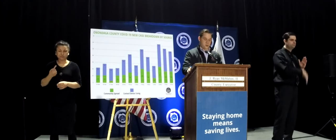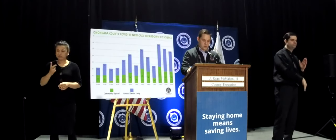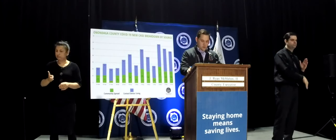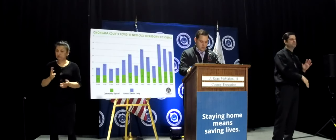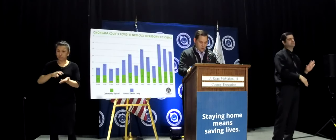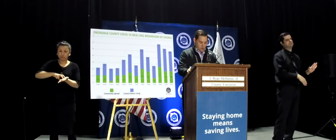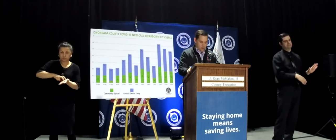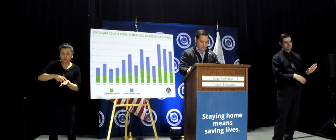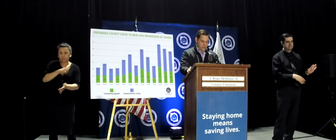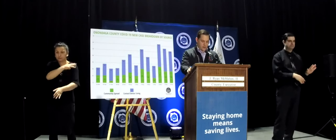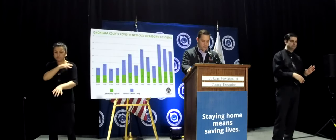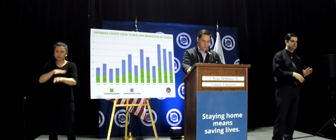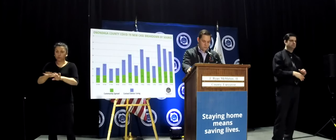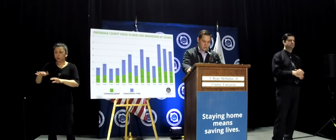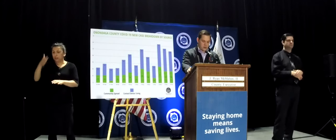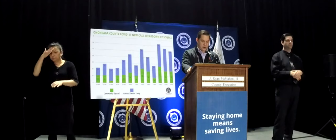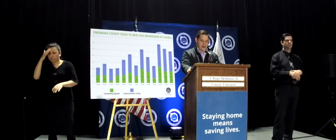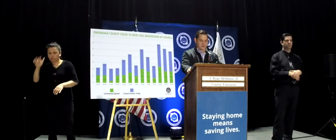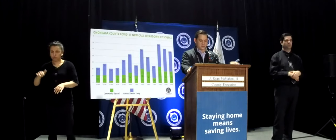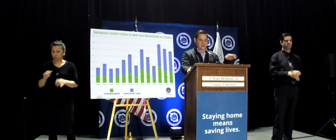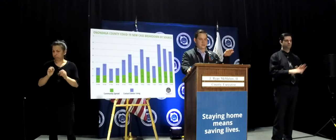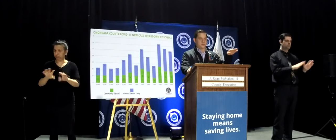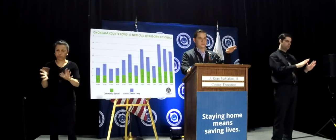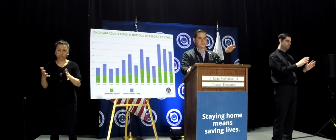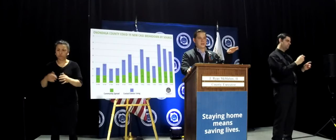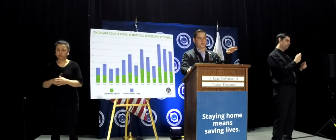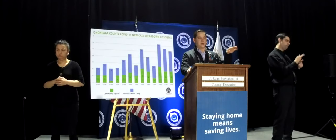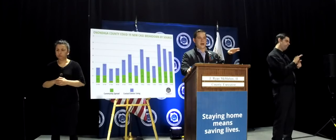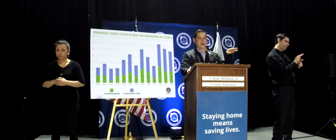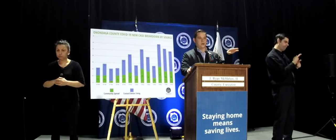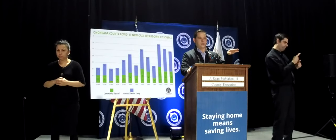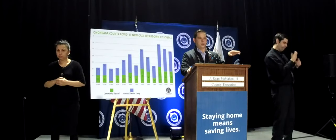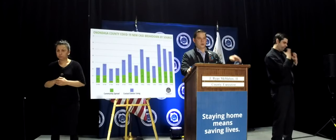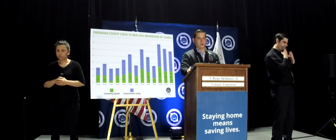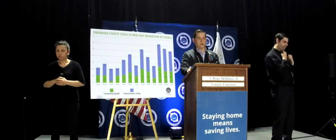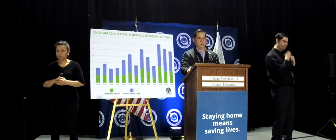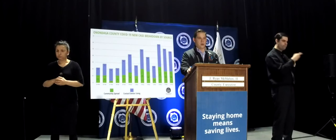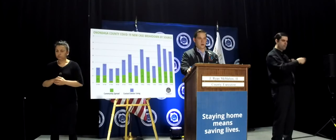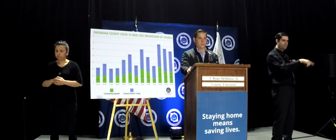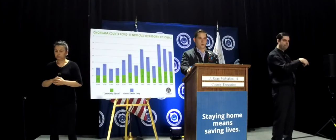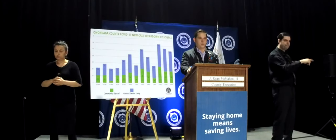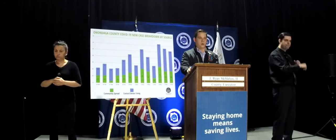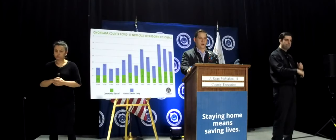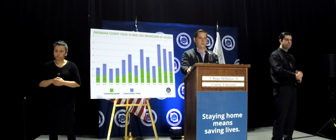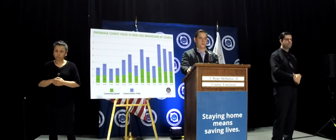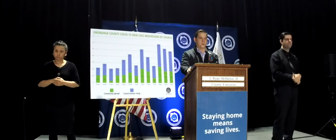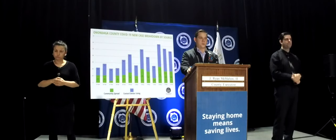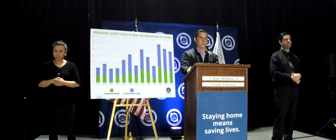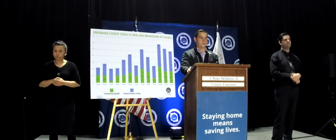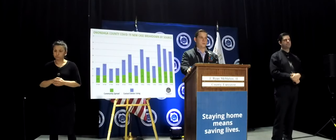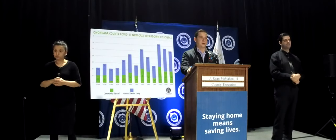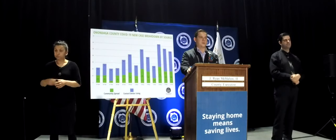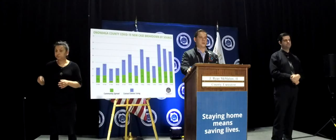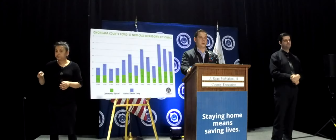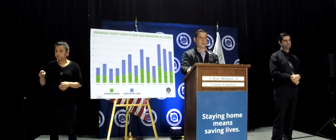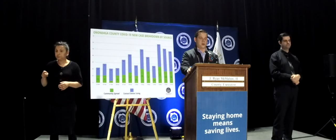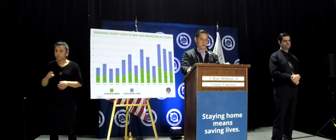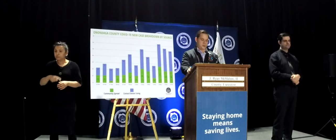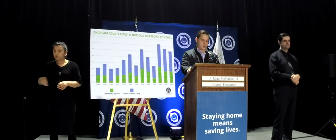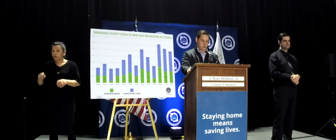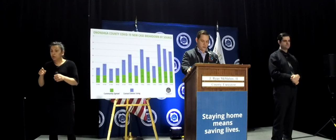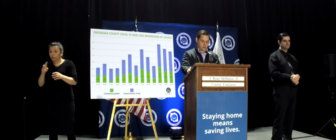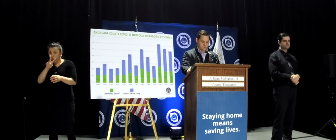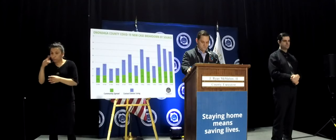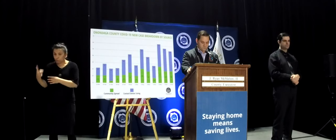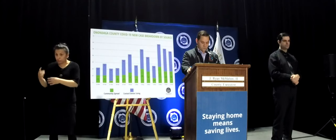illness. So that will make our active case numbers stay a little bit higher longer, but overall, for the benefit of the public health,